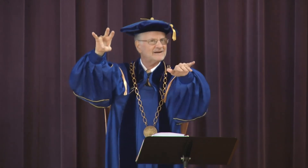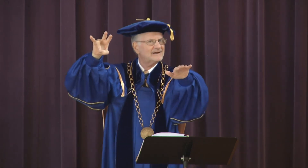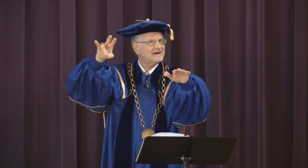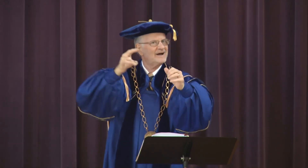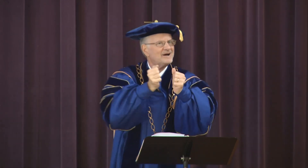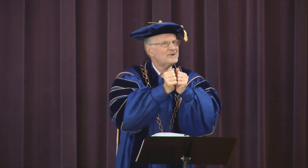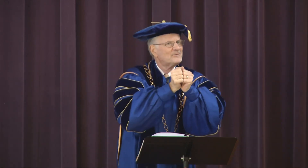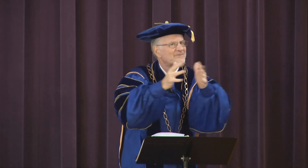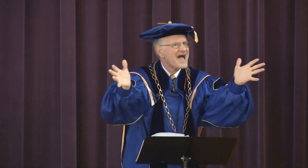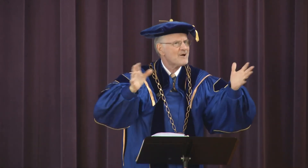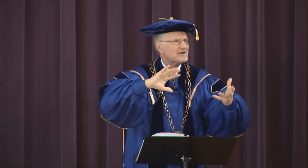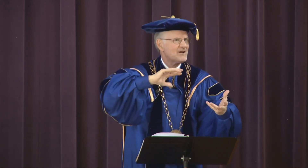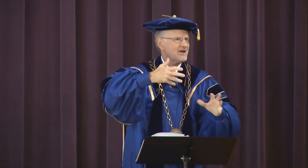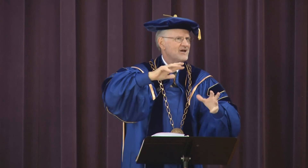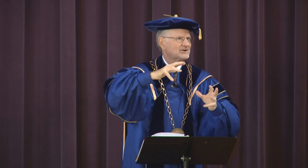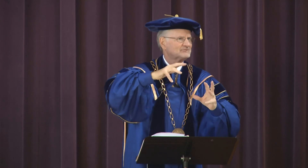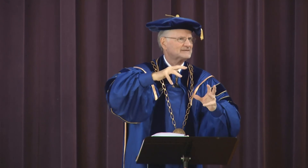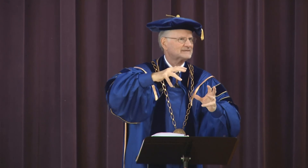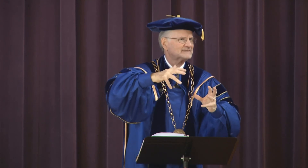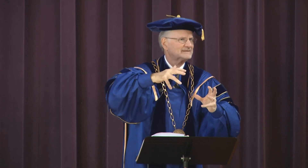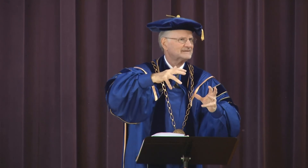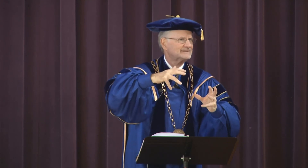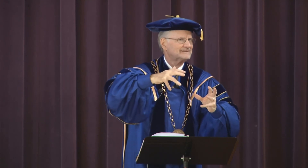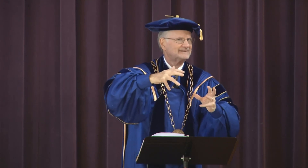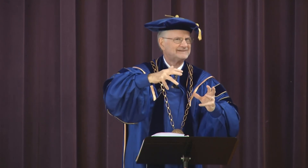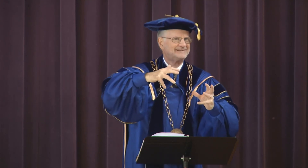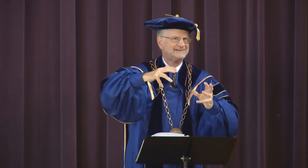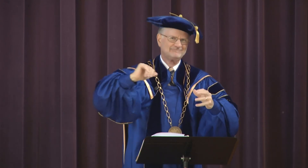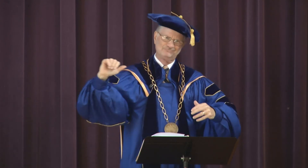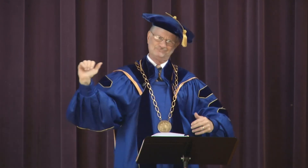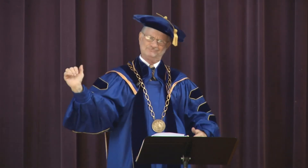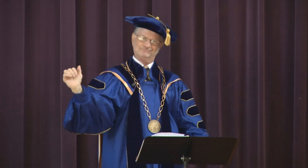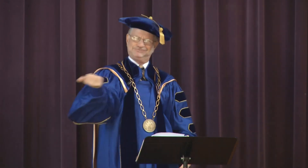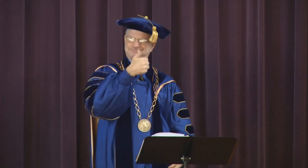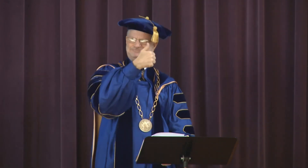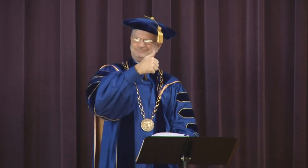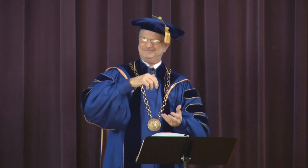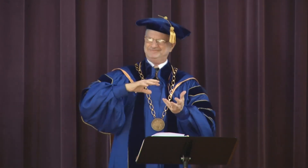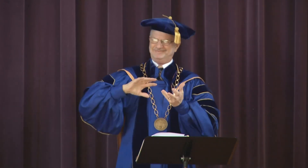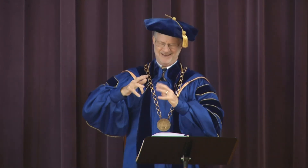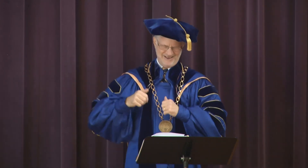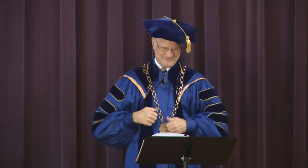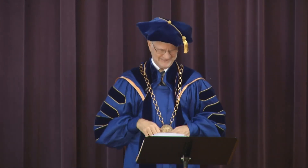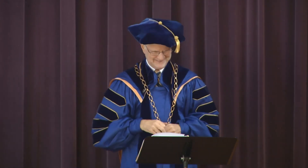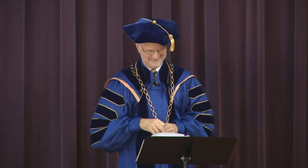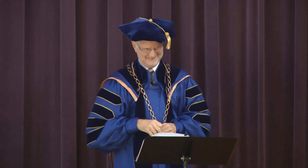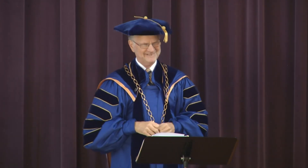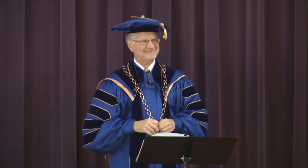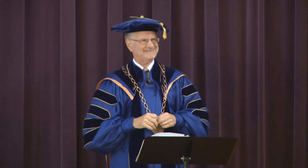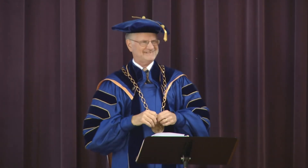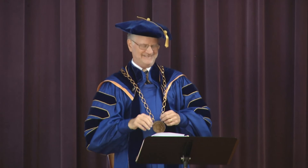$21,677. But I have to say, that doesn't include laundry service fees. Students have to do the laundry themselves these